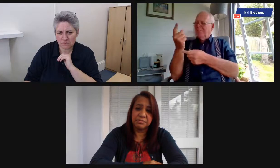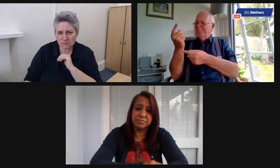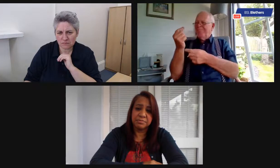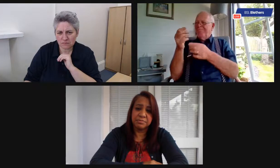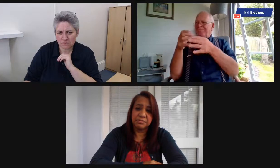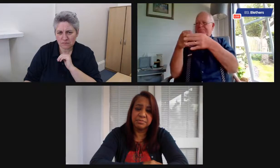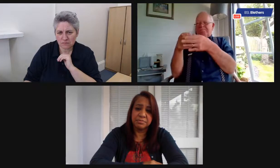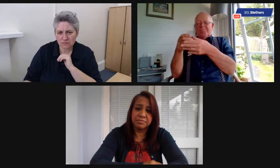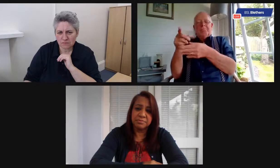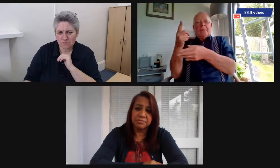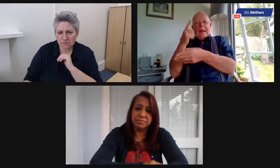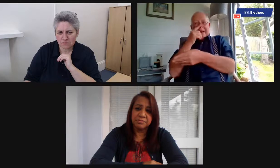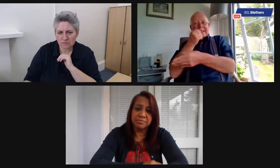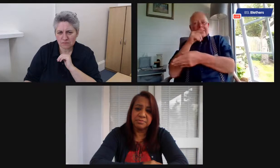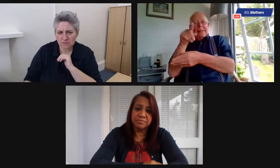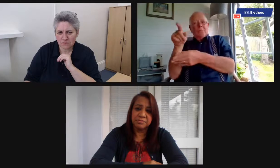much a phenomenon. Um,